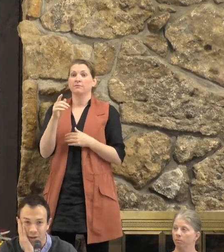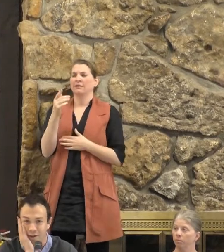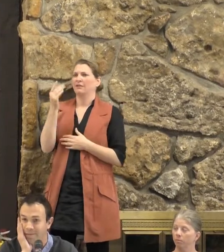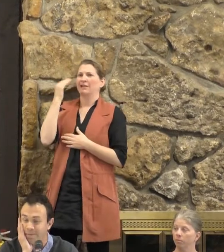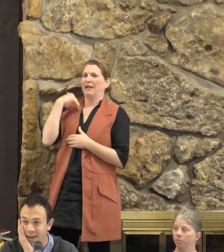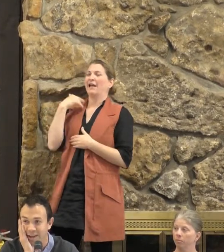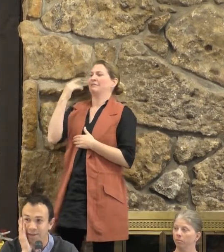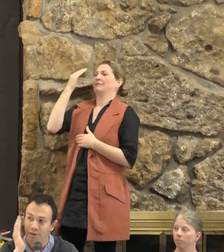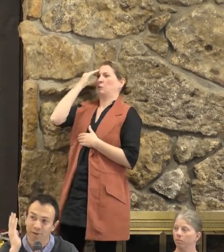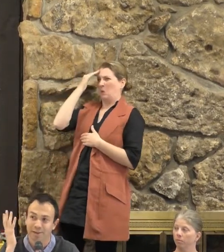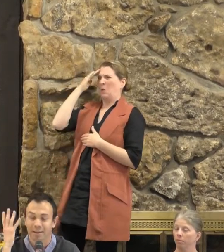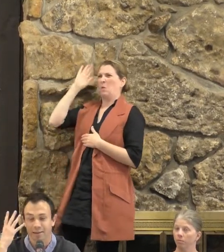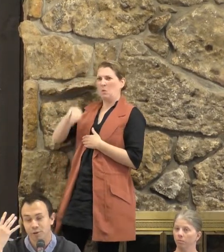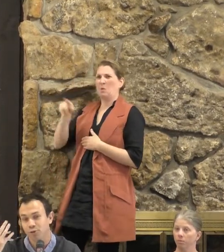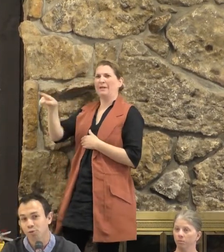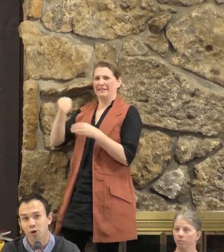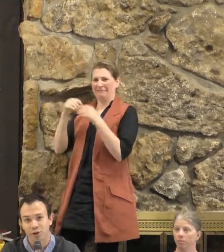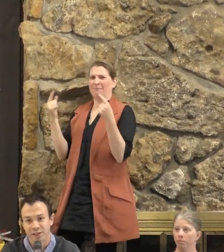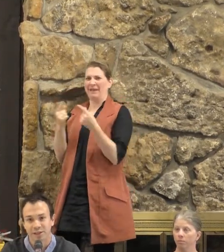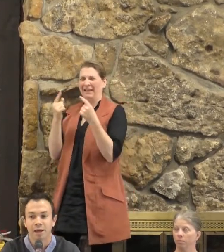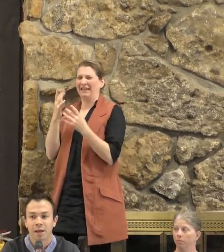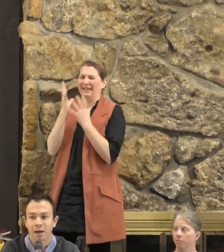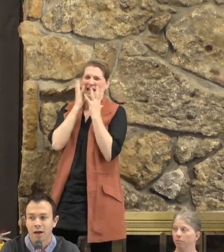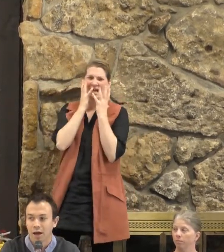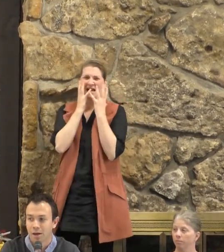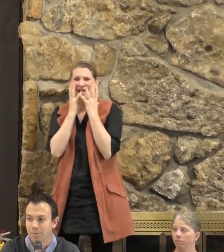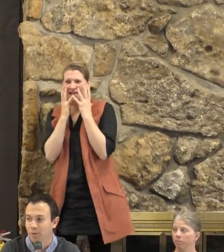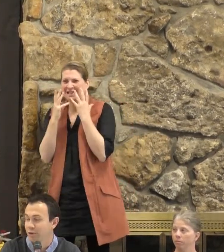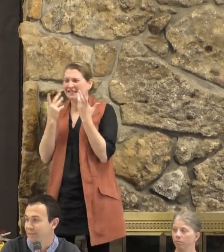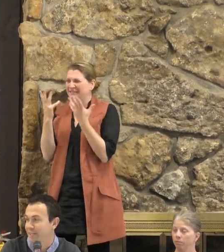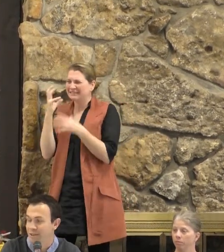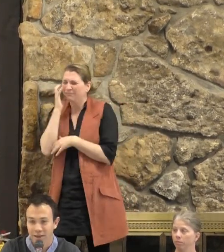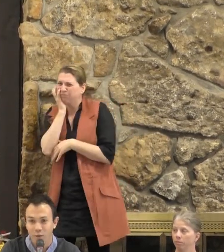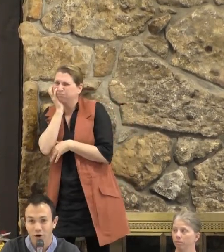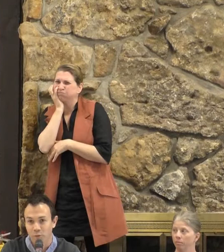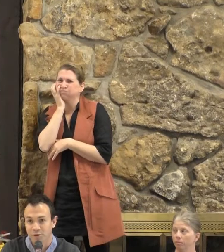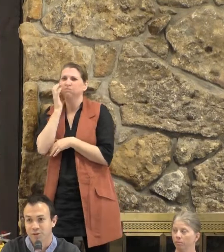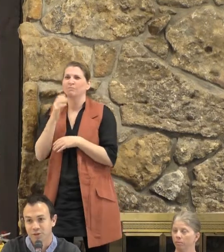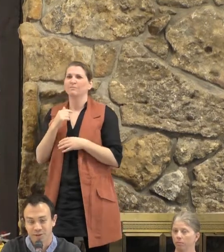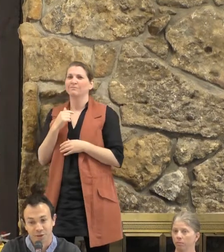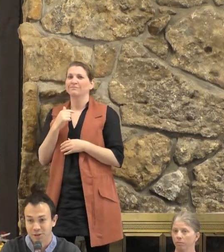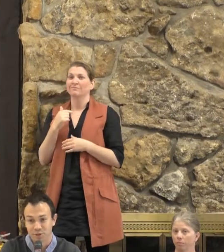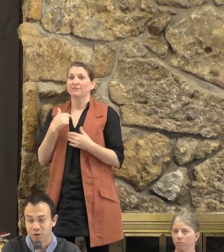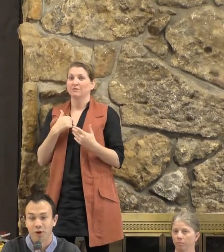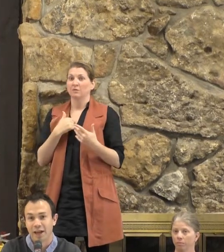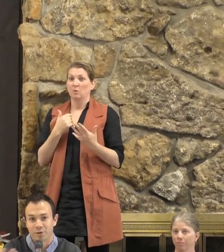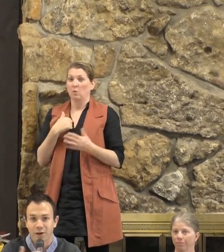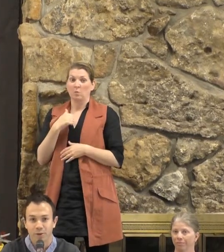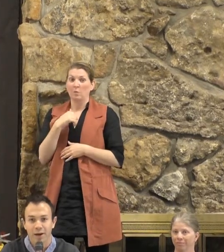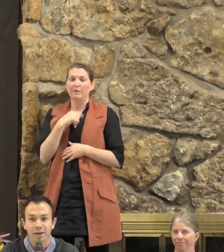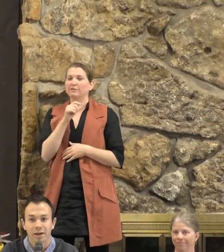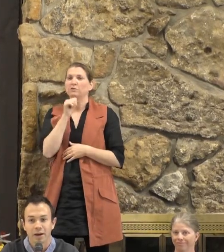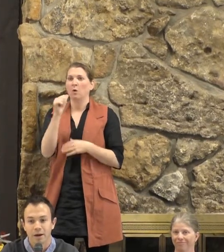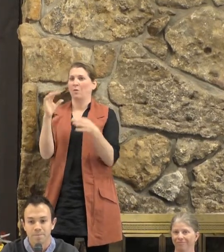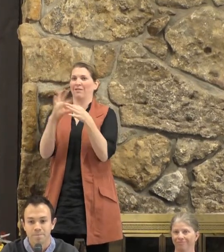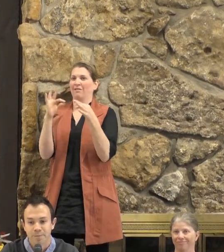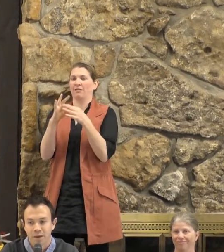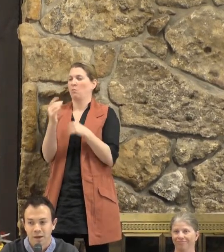they're holding their face, you can see they're swollen, and we don't even have to say one word to them to know that right